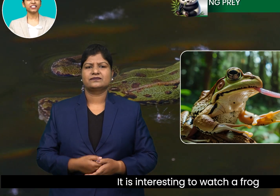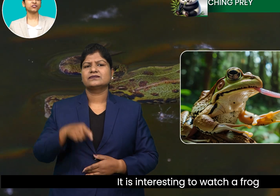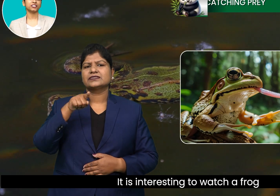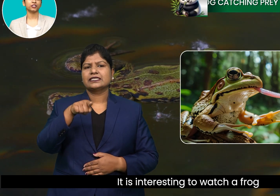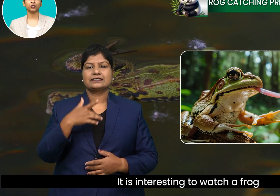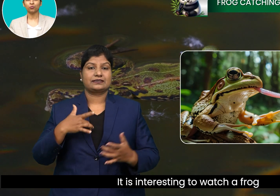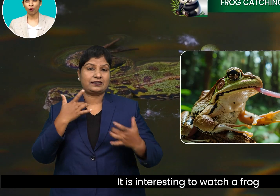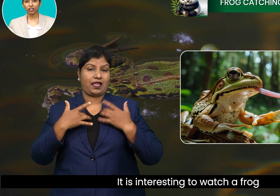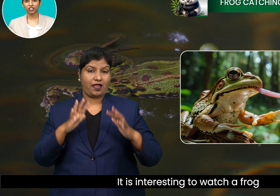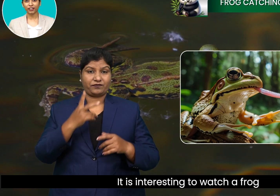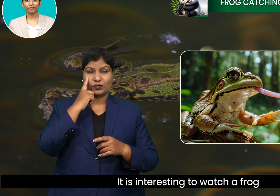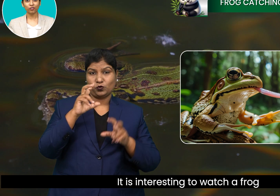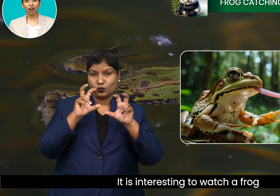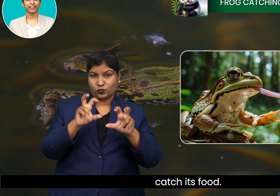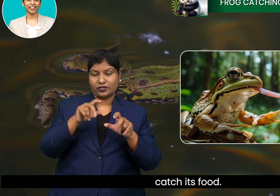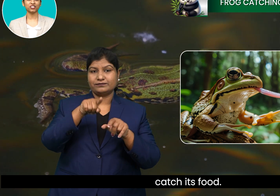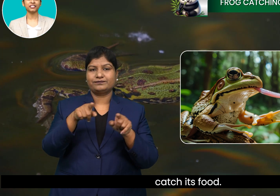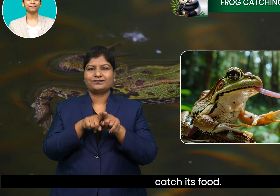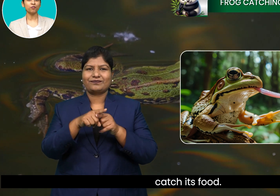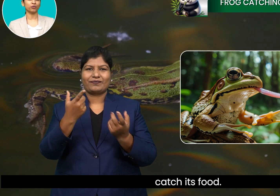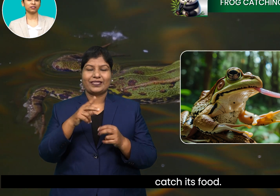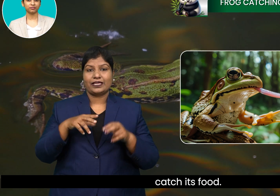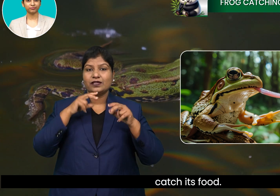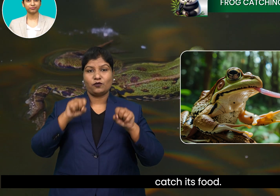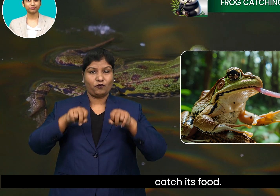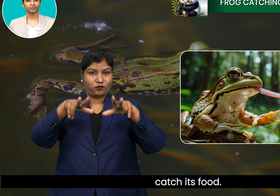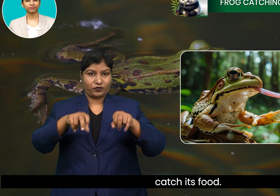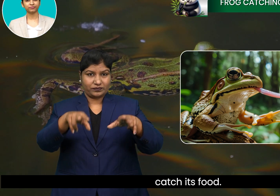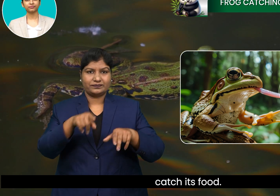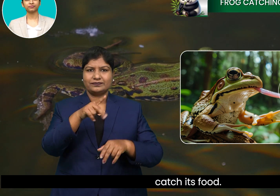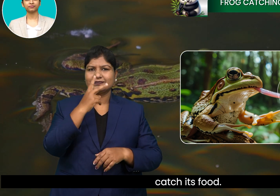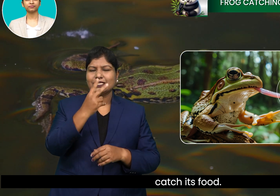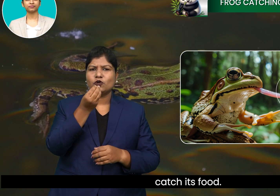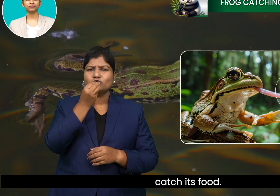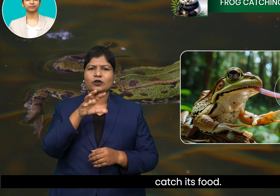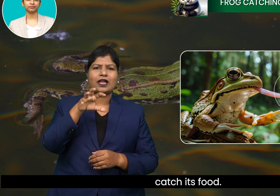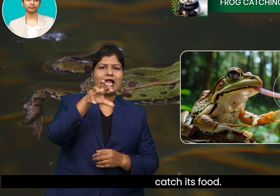It is interesting to watch a frog catch its food.